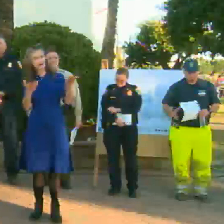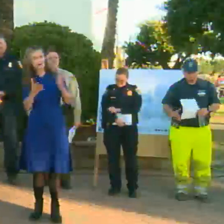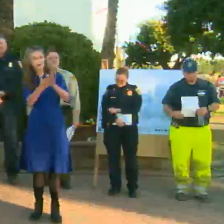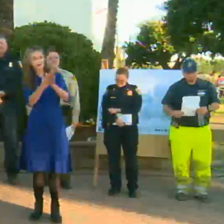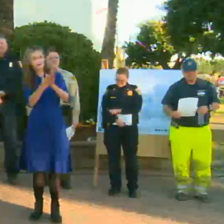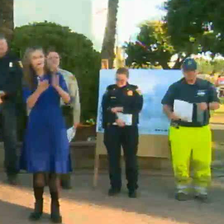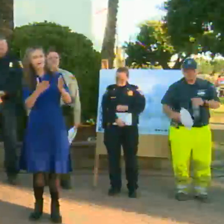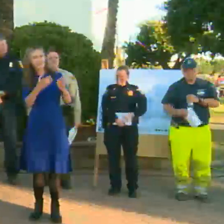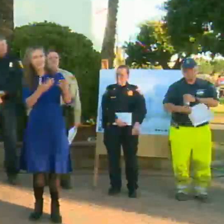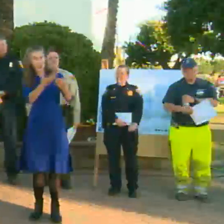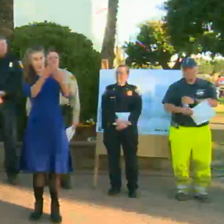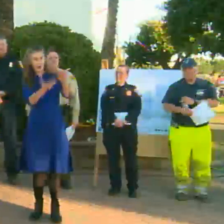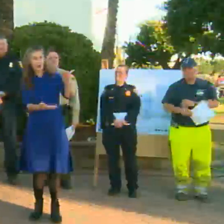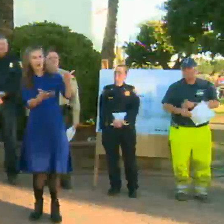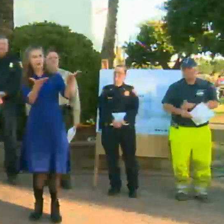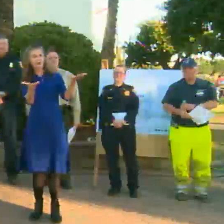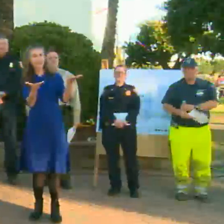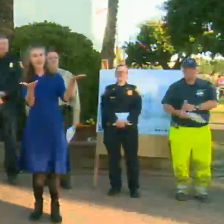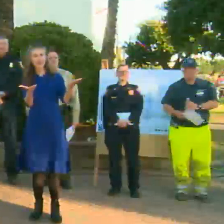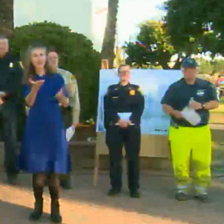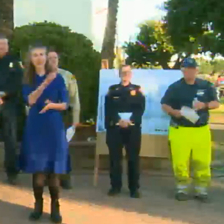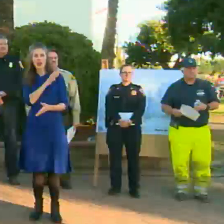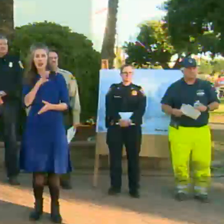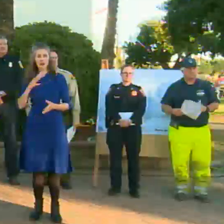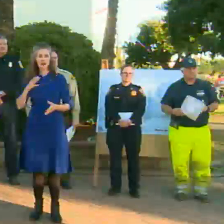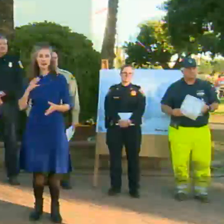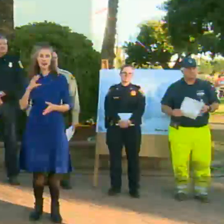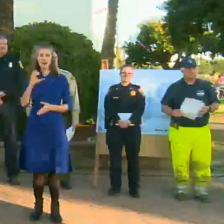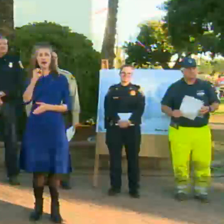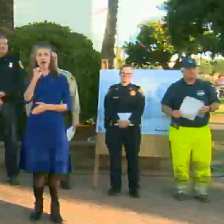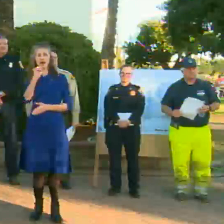who is in the audience, and also Assembly Member Monique Lemon.